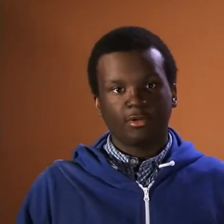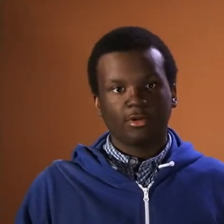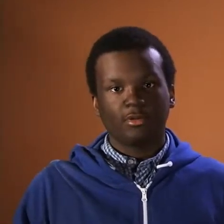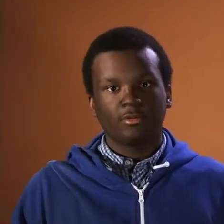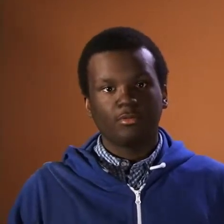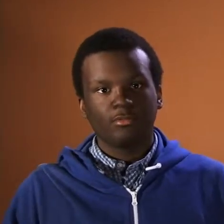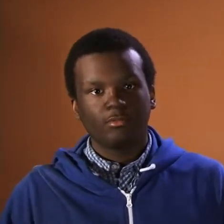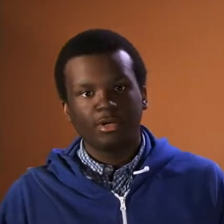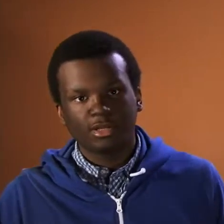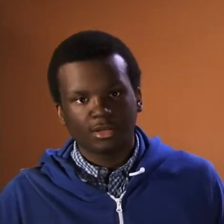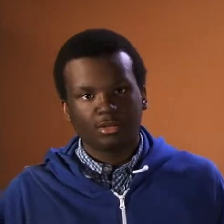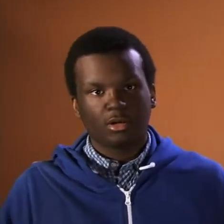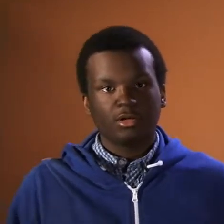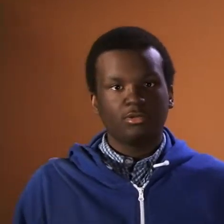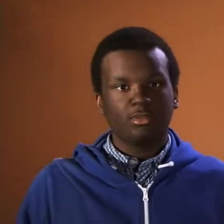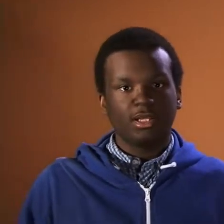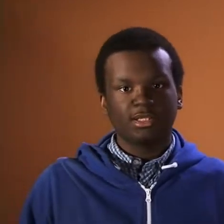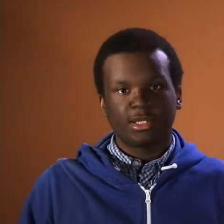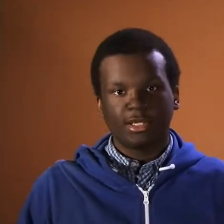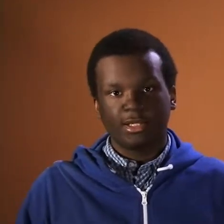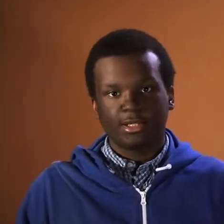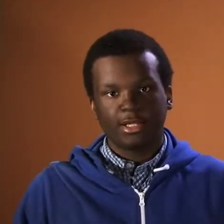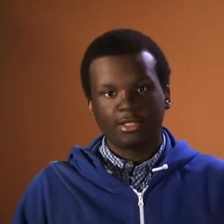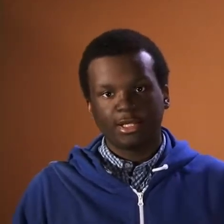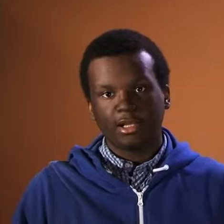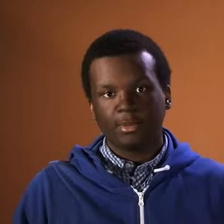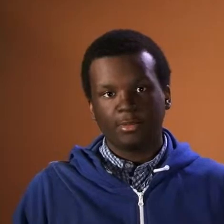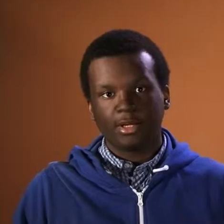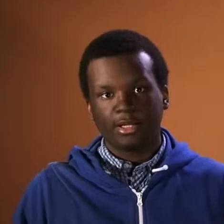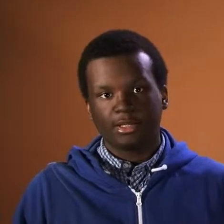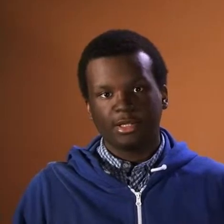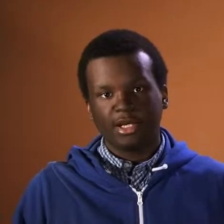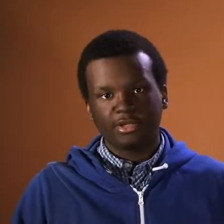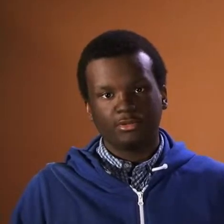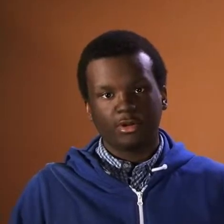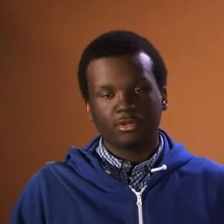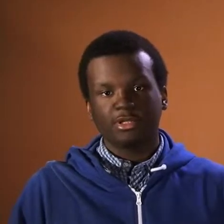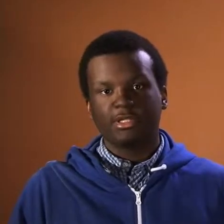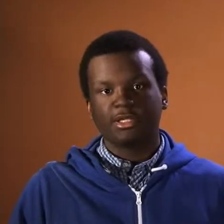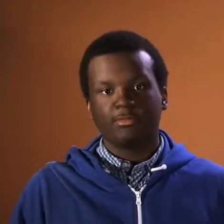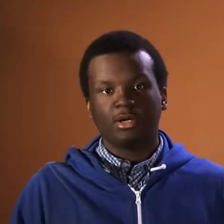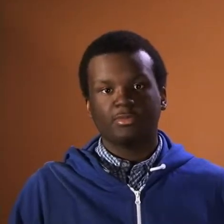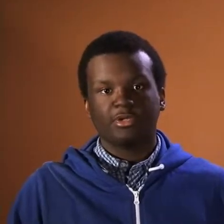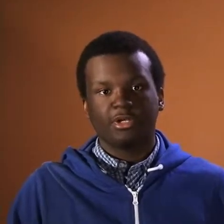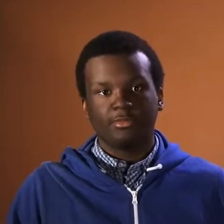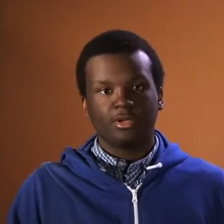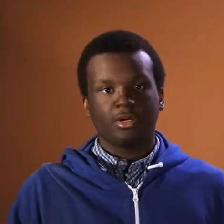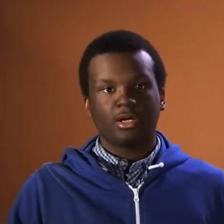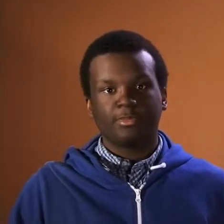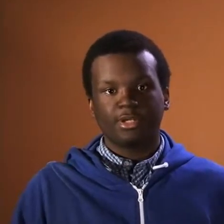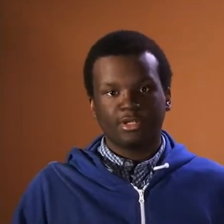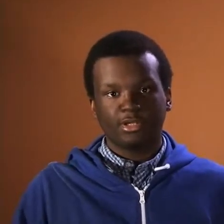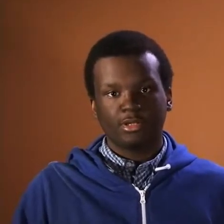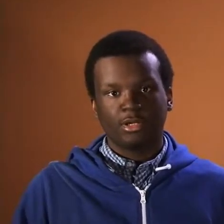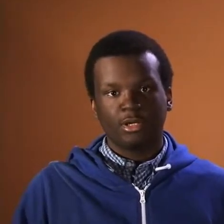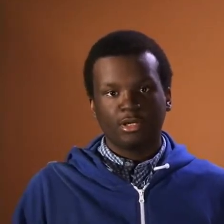were with Colonel Molesky in Anniston, Alabama at the National ROTC Marksmanship Competition. The